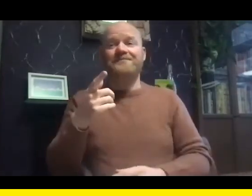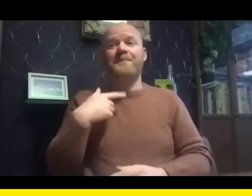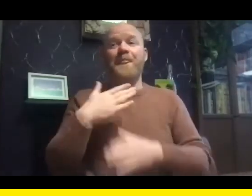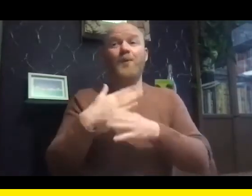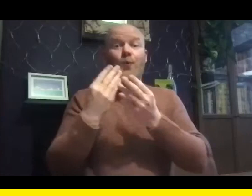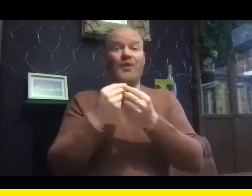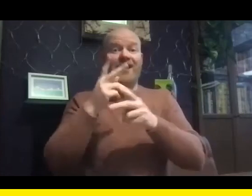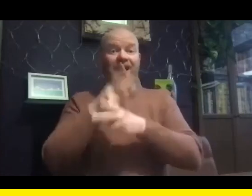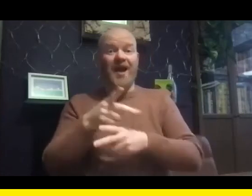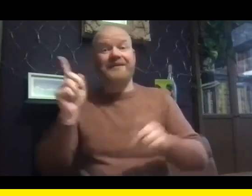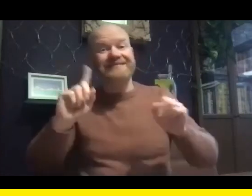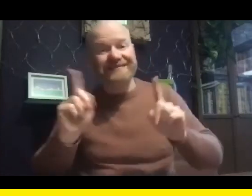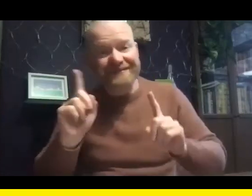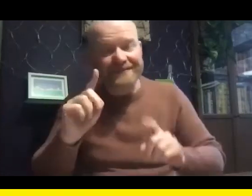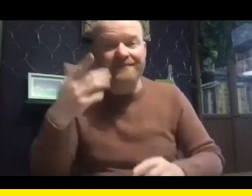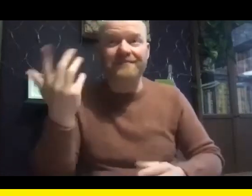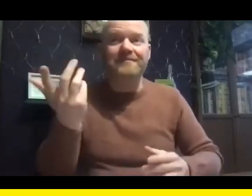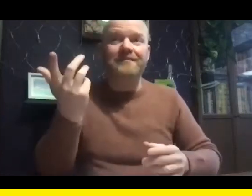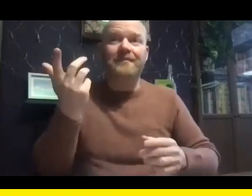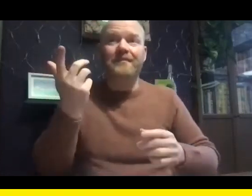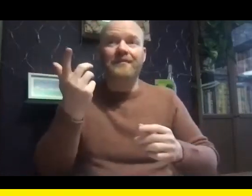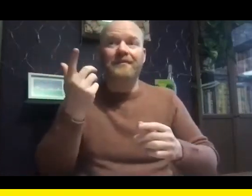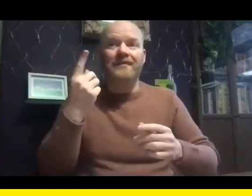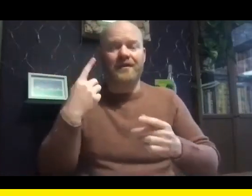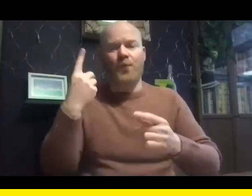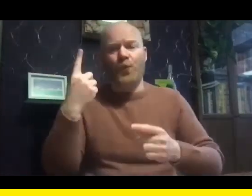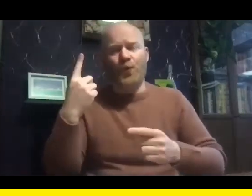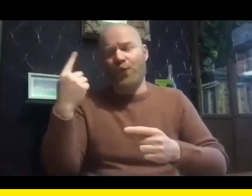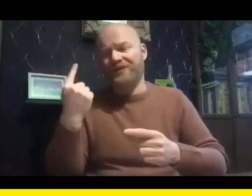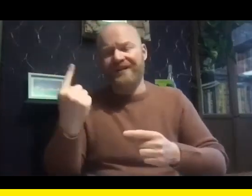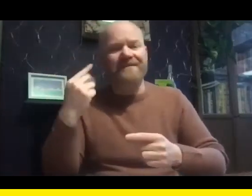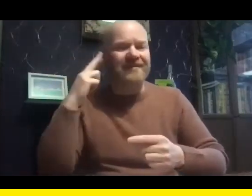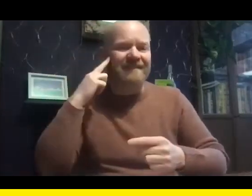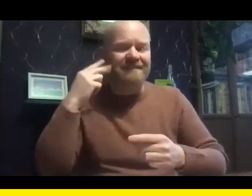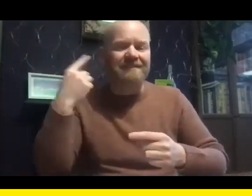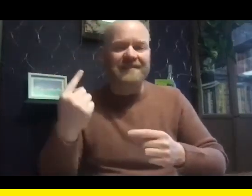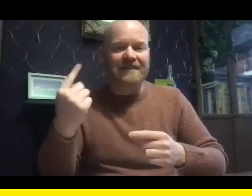become a carer. So what that entails is,